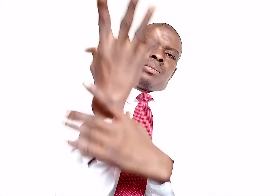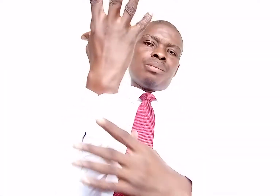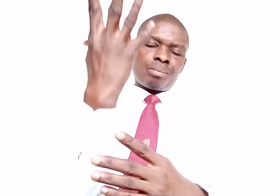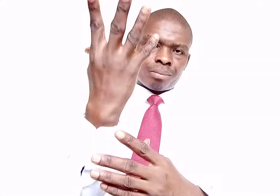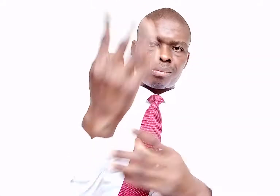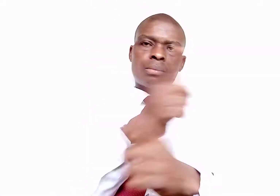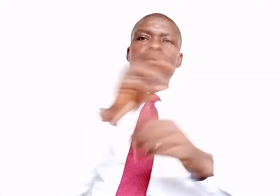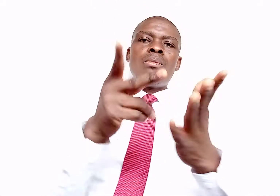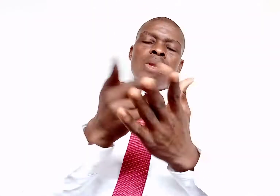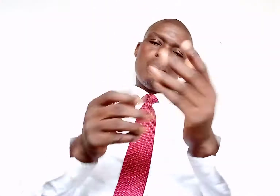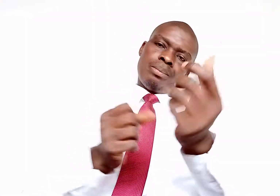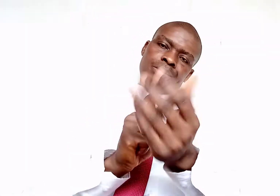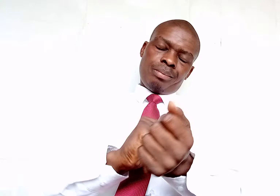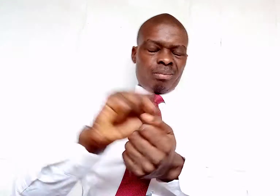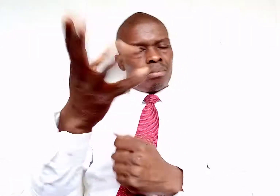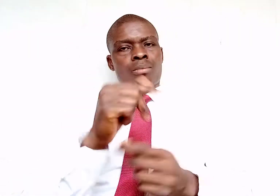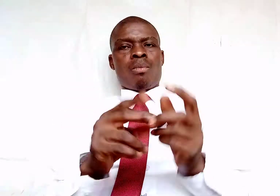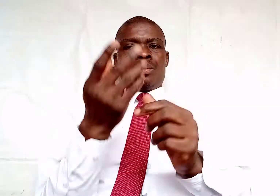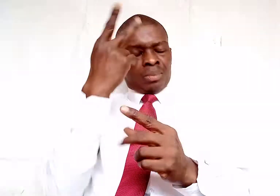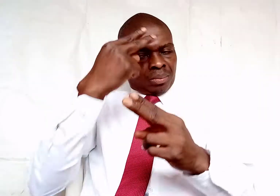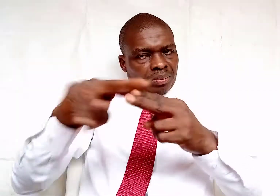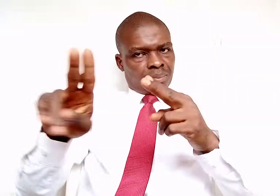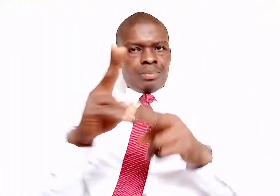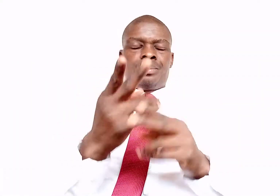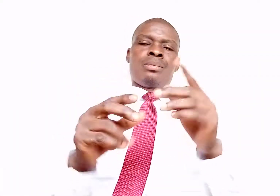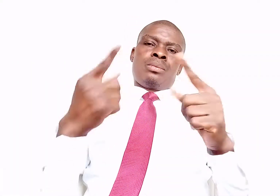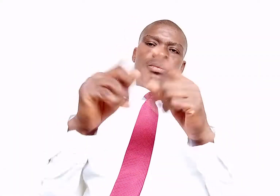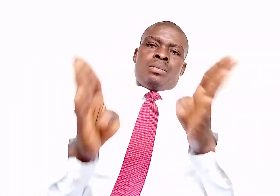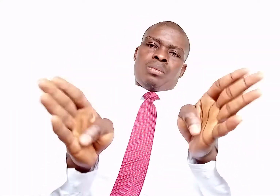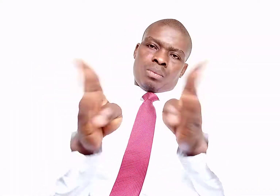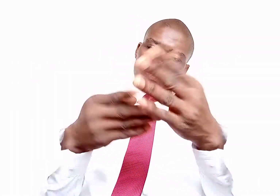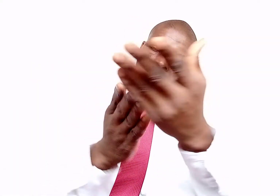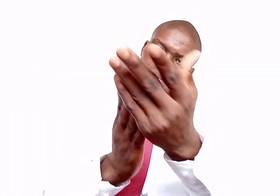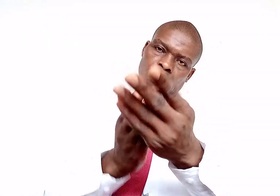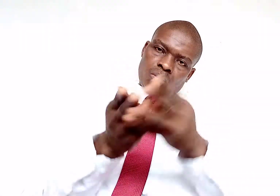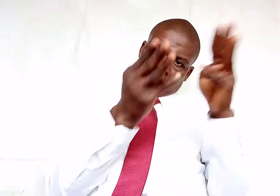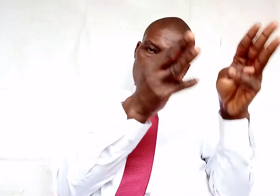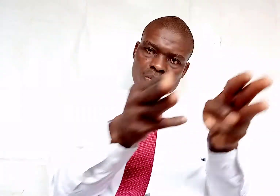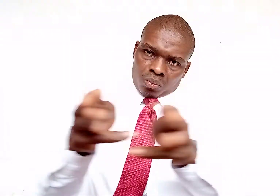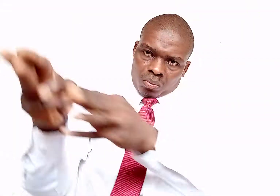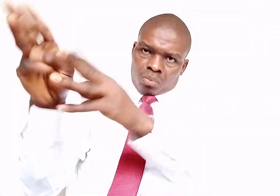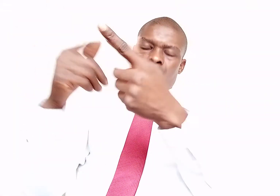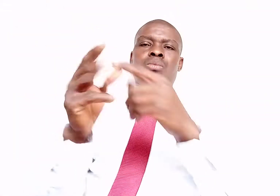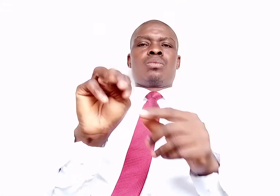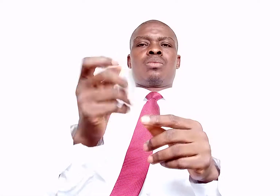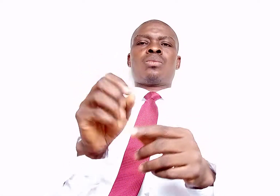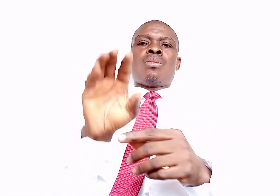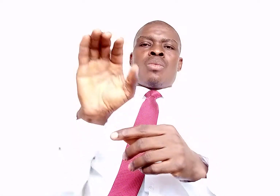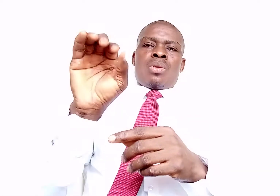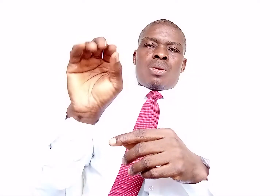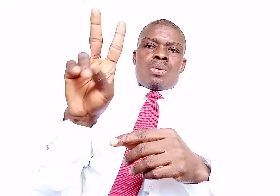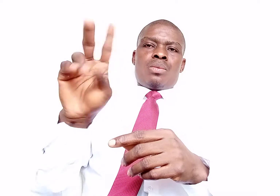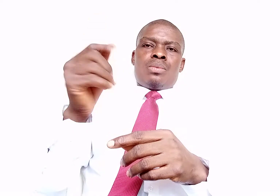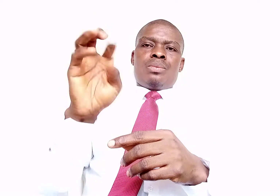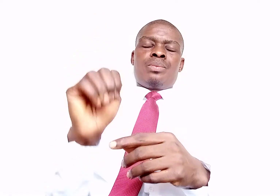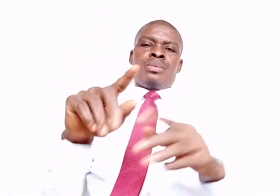a passage for the fertilized egg to move to the womb. Ovaries. These are two round organs